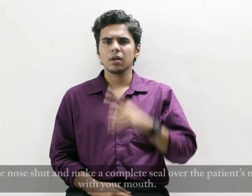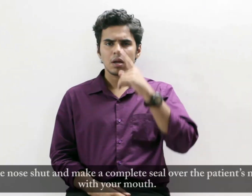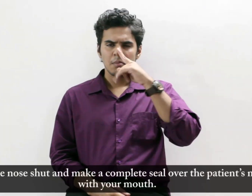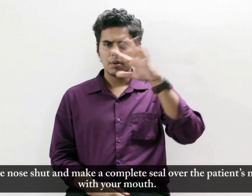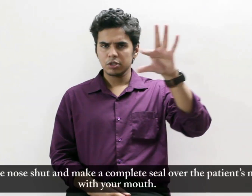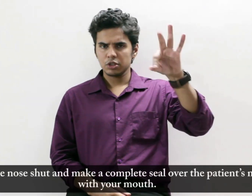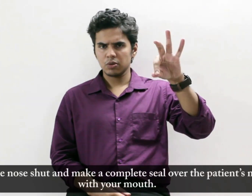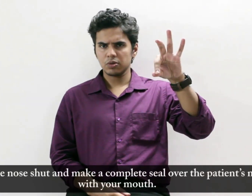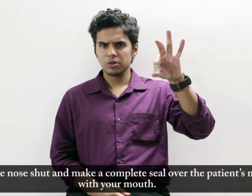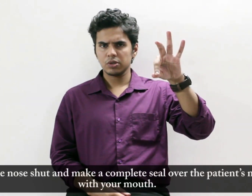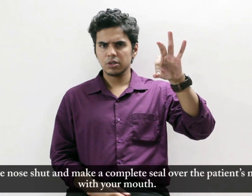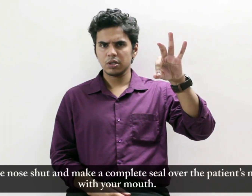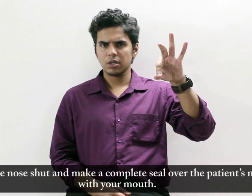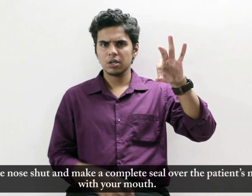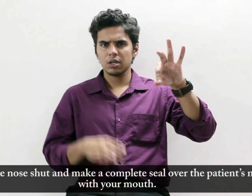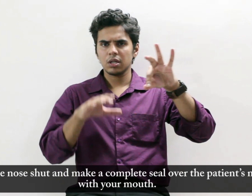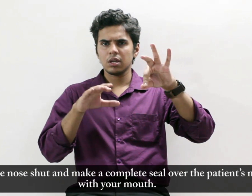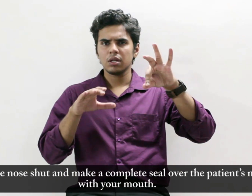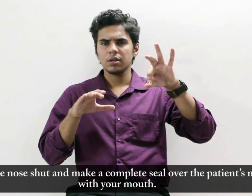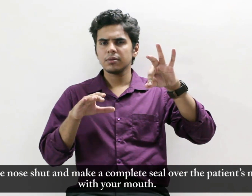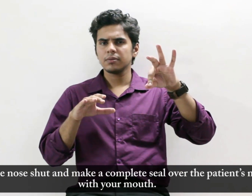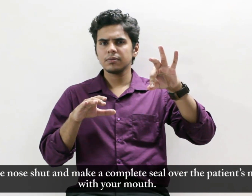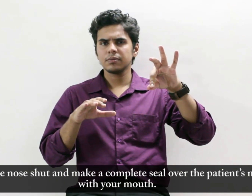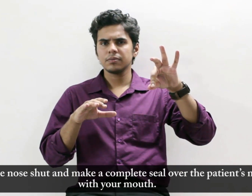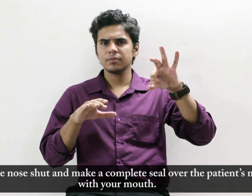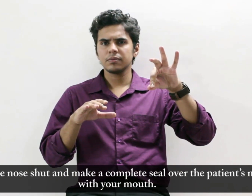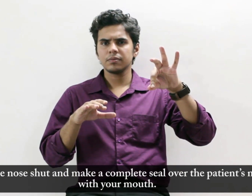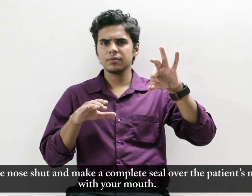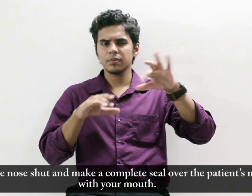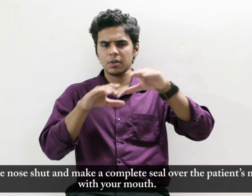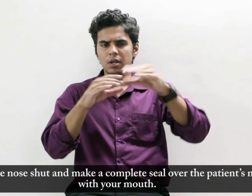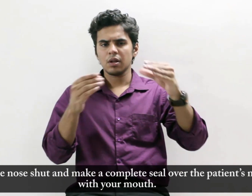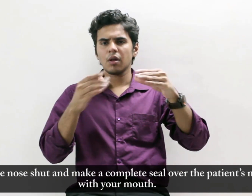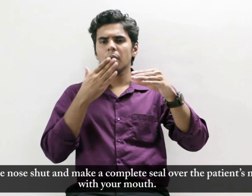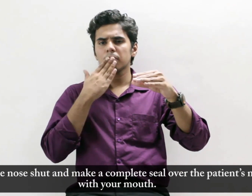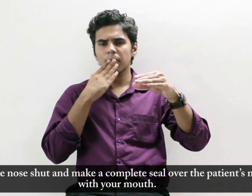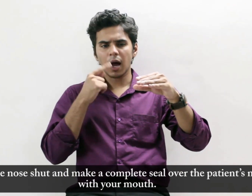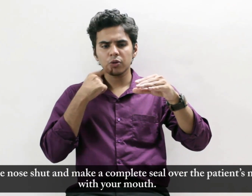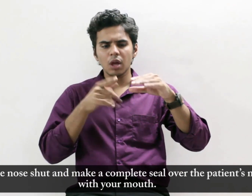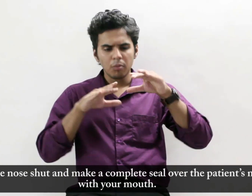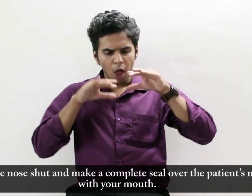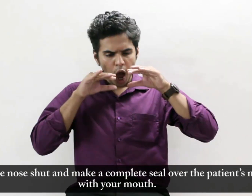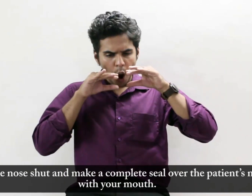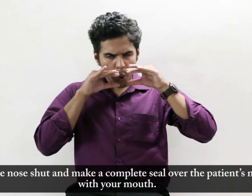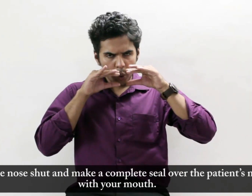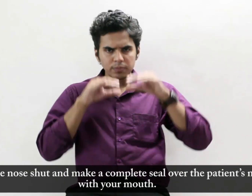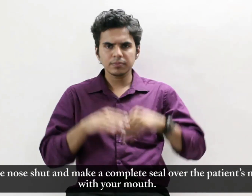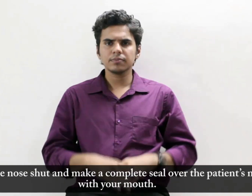Pinch the nose shut and make a complete seal over the patient's mouth with your mouth.